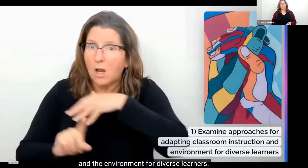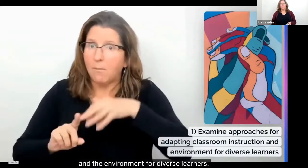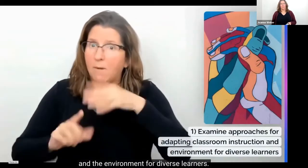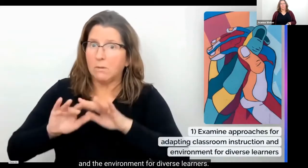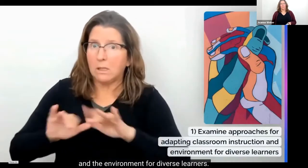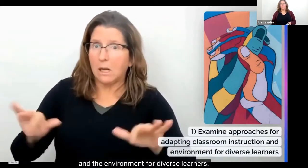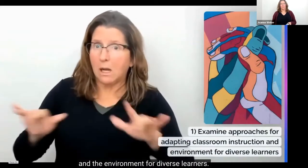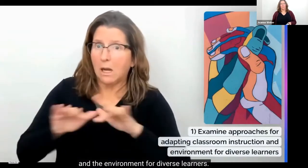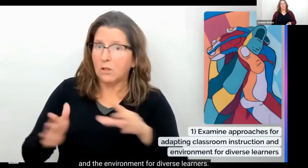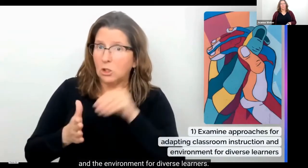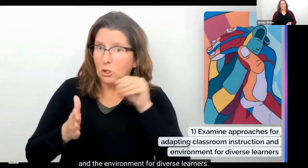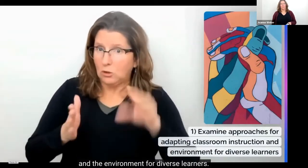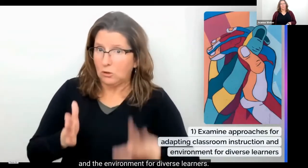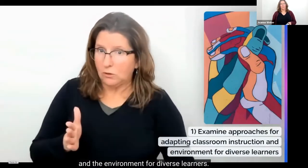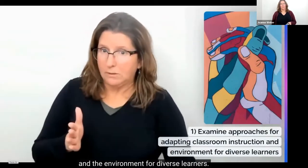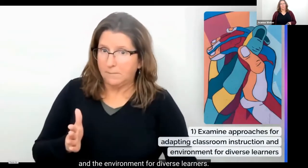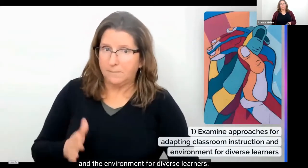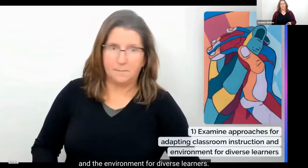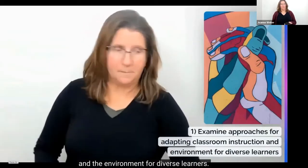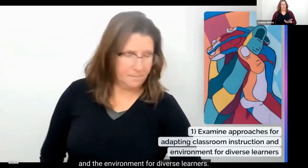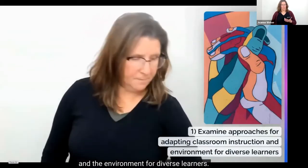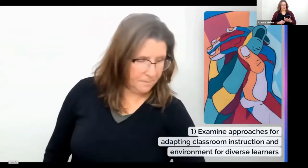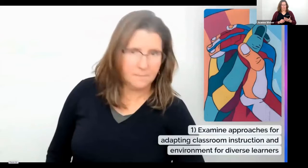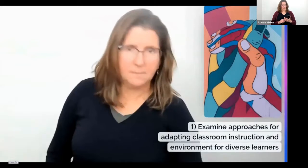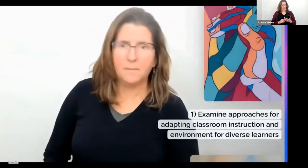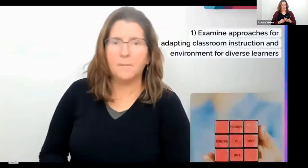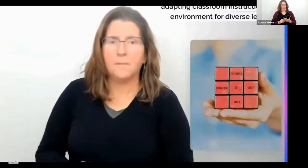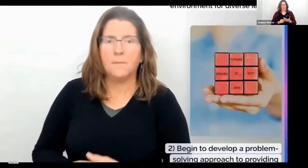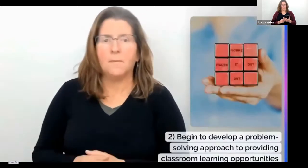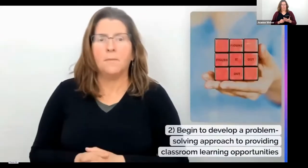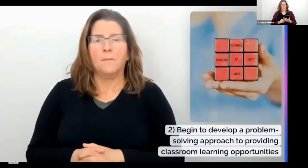the environment for diverse learners.